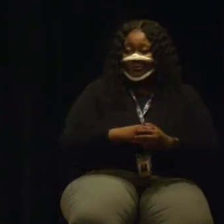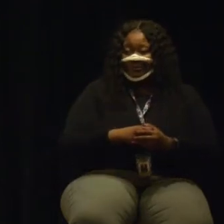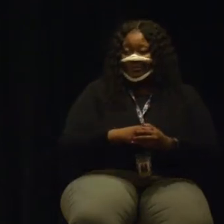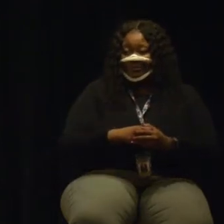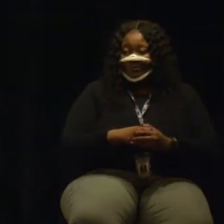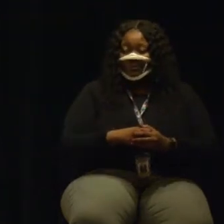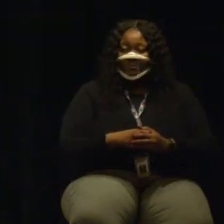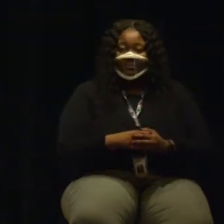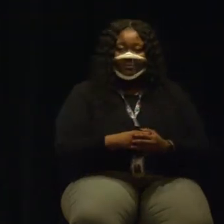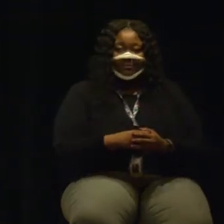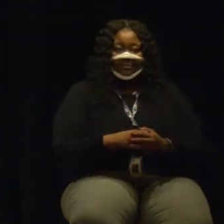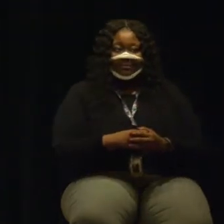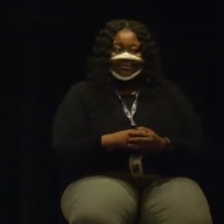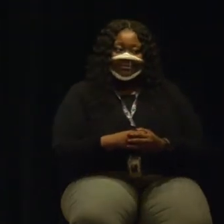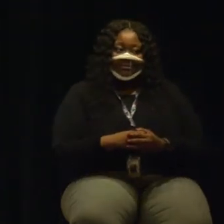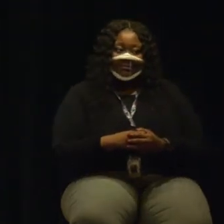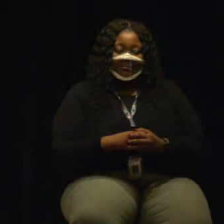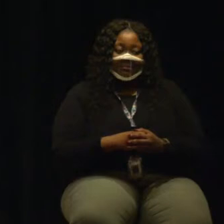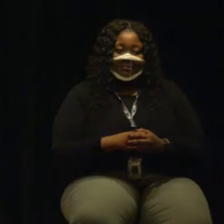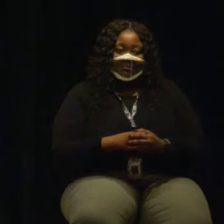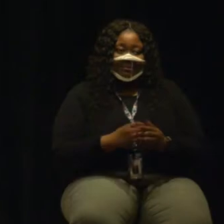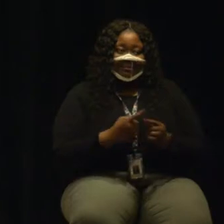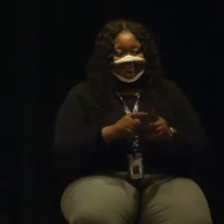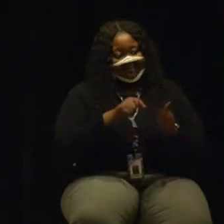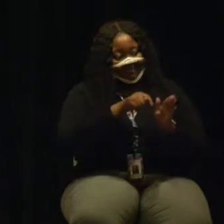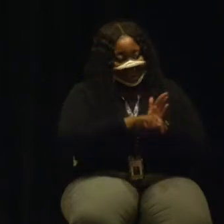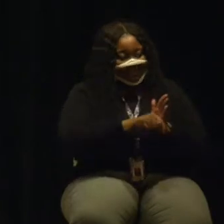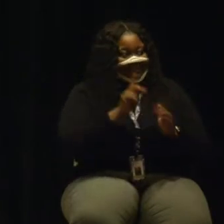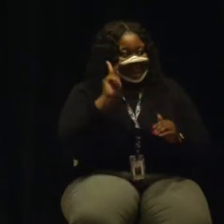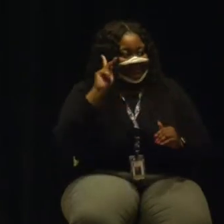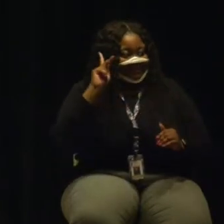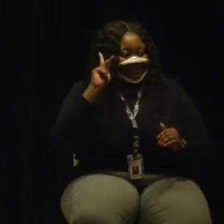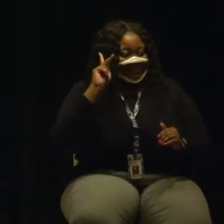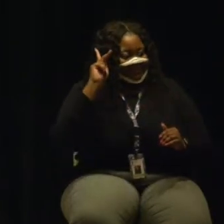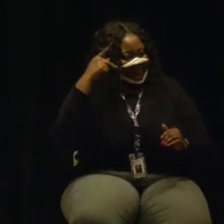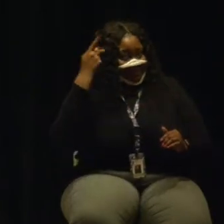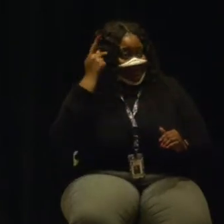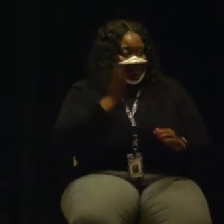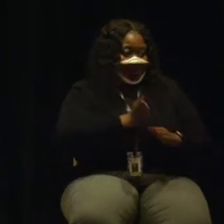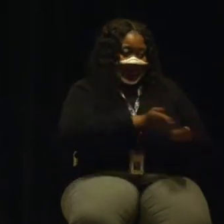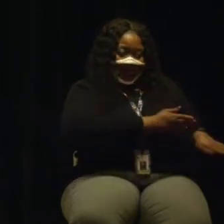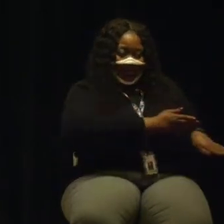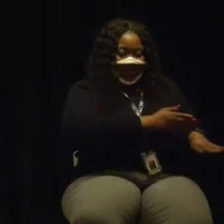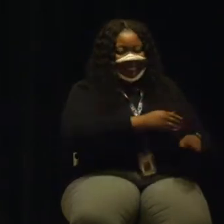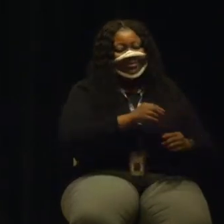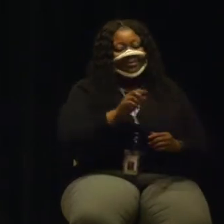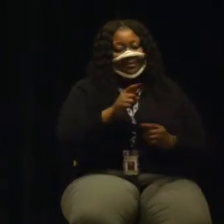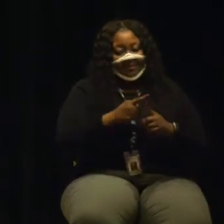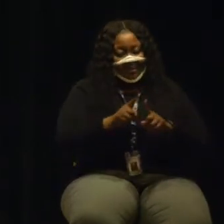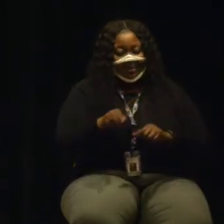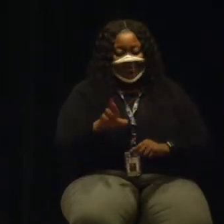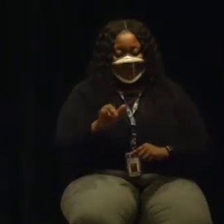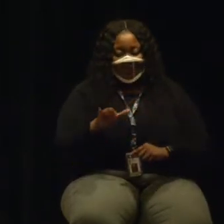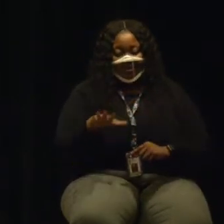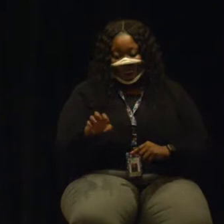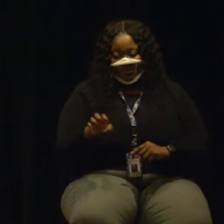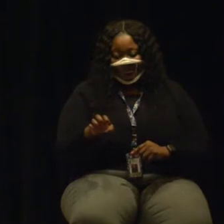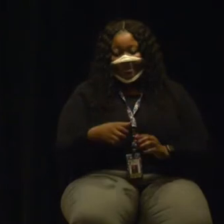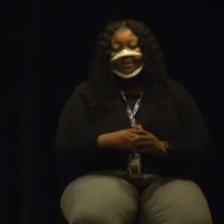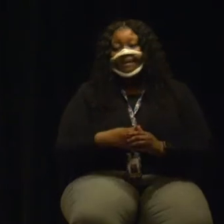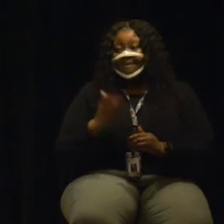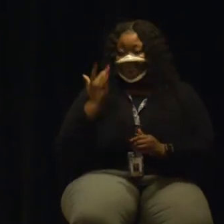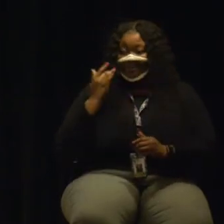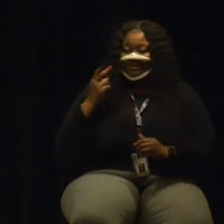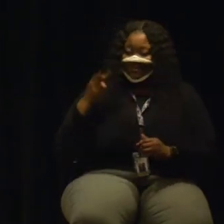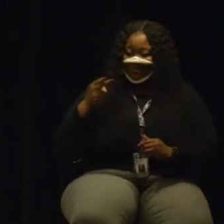like, not even like political, but more so like race, like because of the history of it. Mm-hmm. Yeah. Well, that's